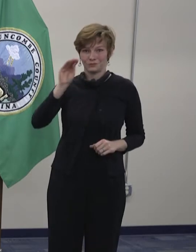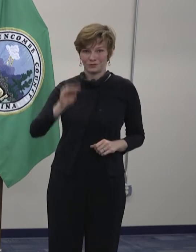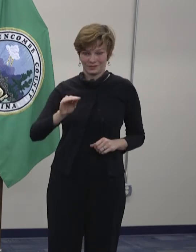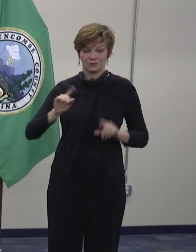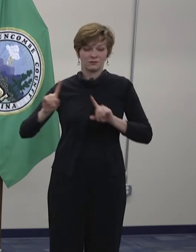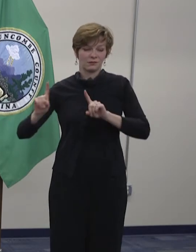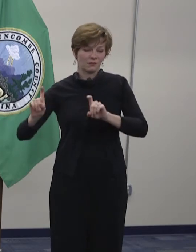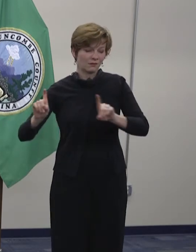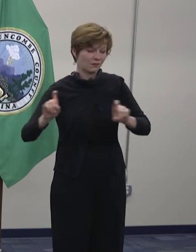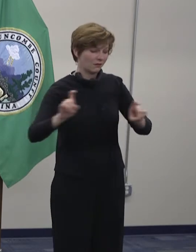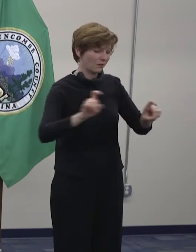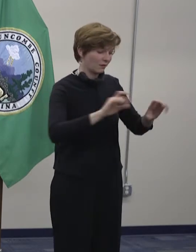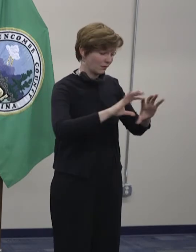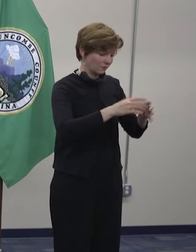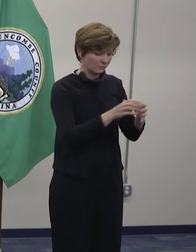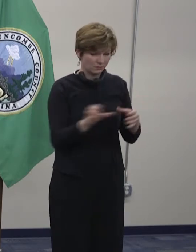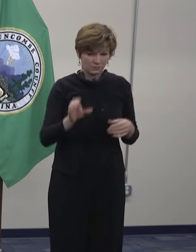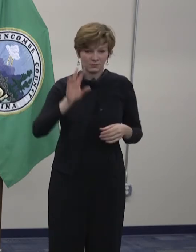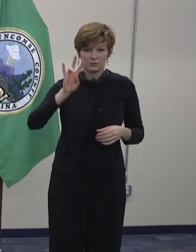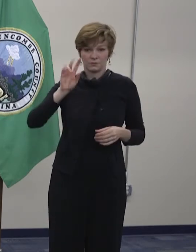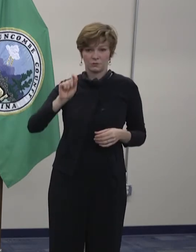are coming back positive in our state.